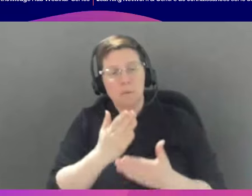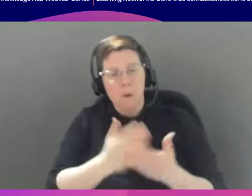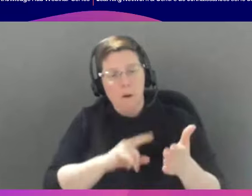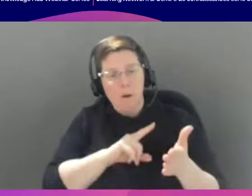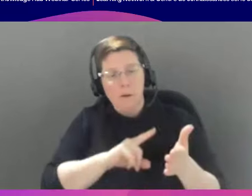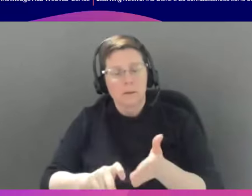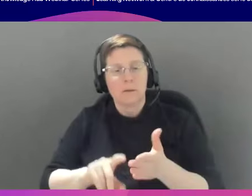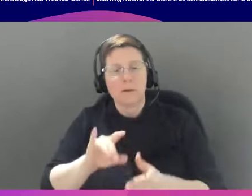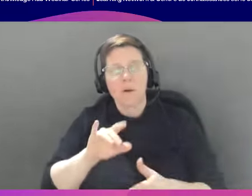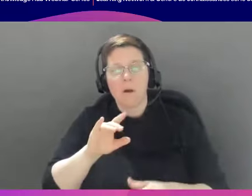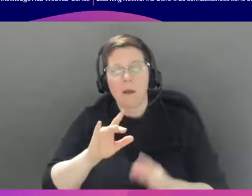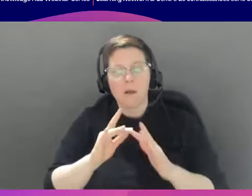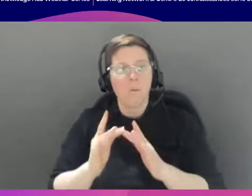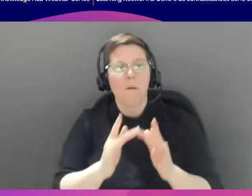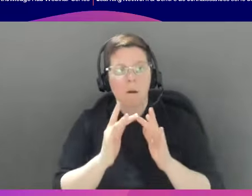r/incel-exit.